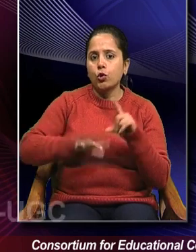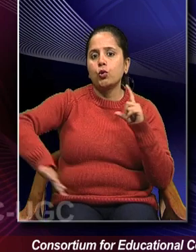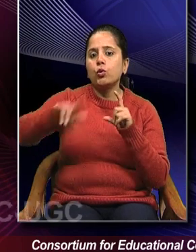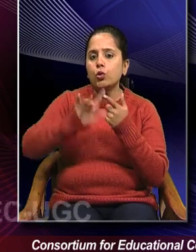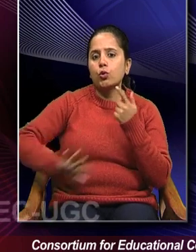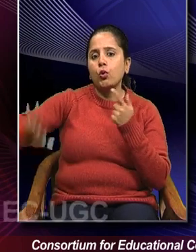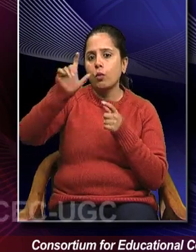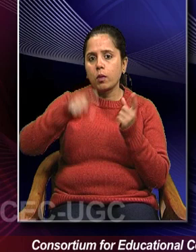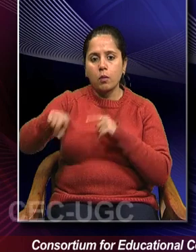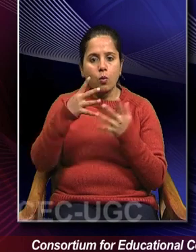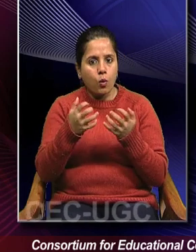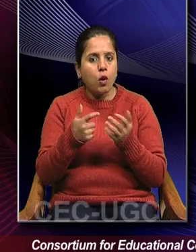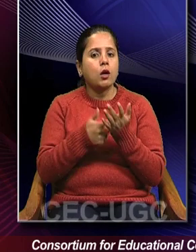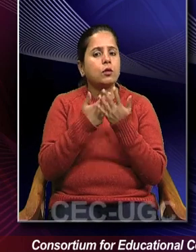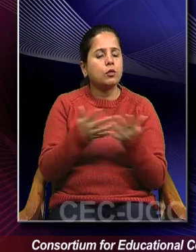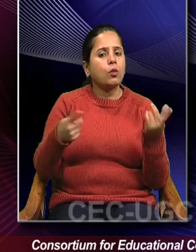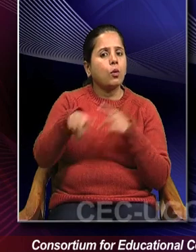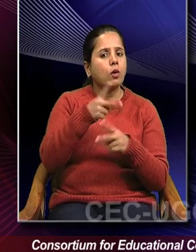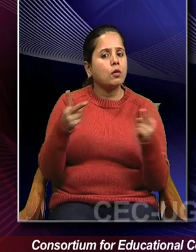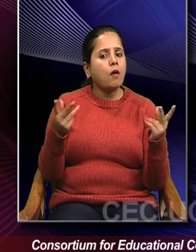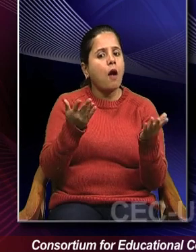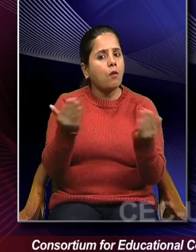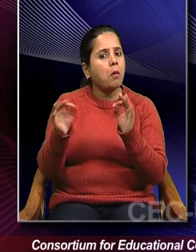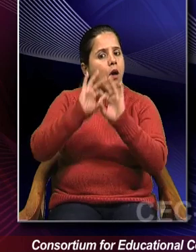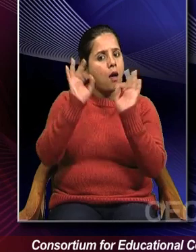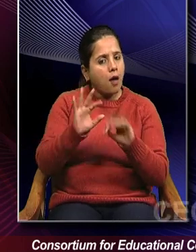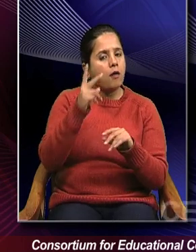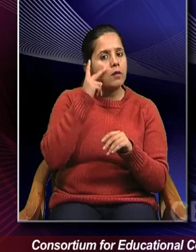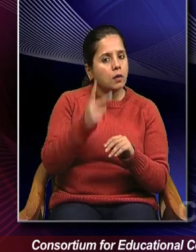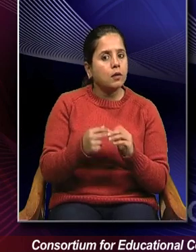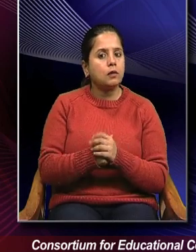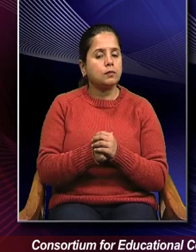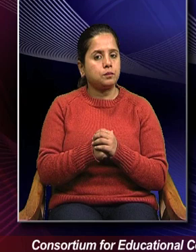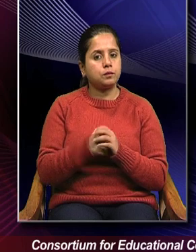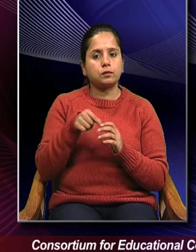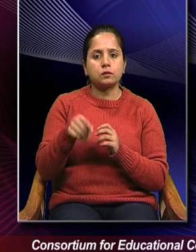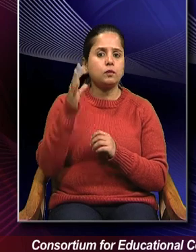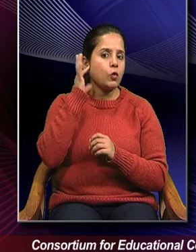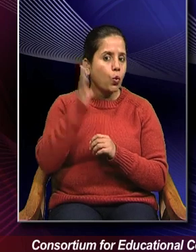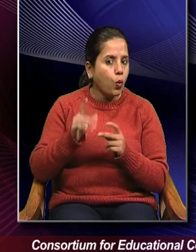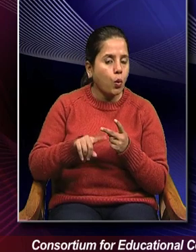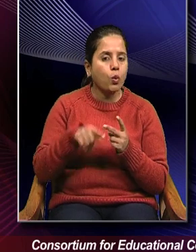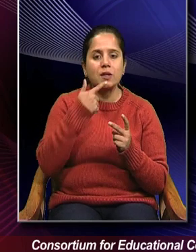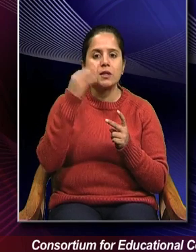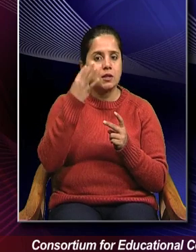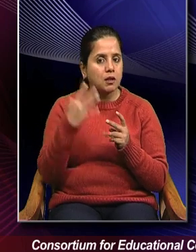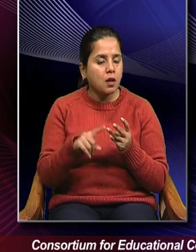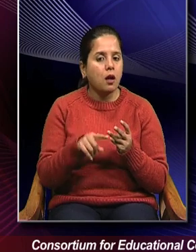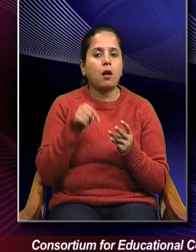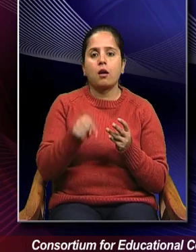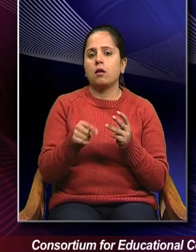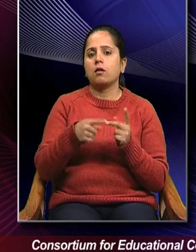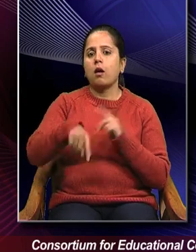Europeans, and the kind of resources which were available there, gold and silver, it stimulated the exploration